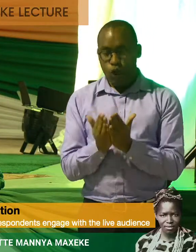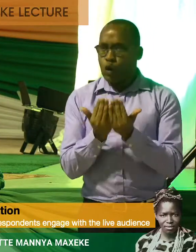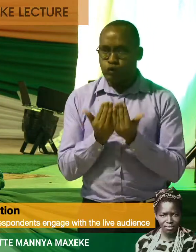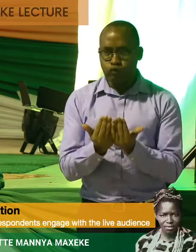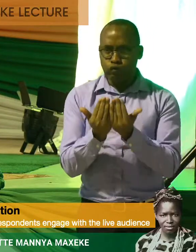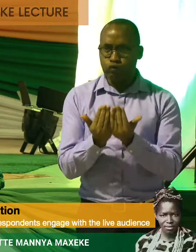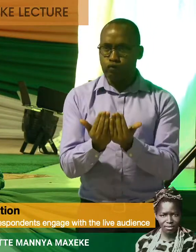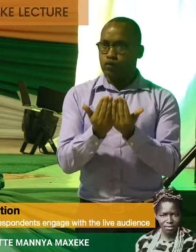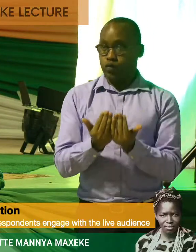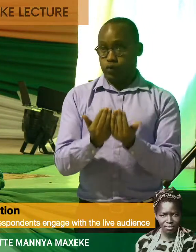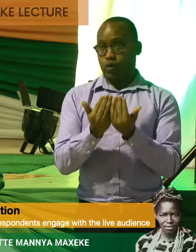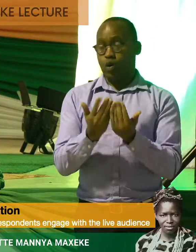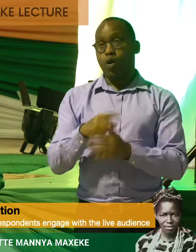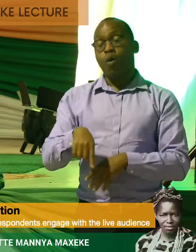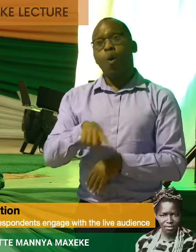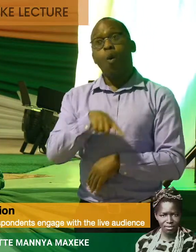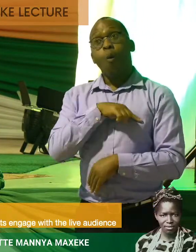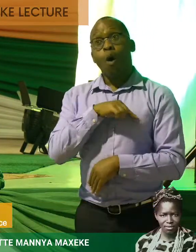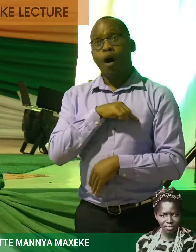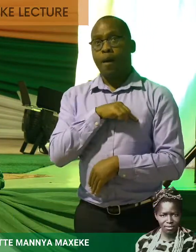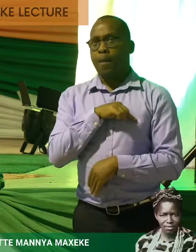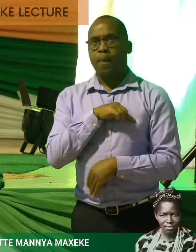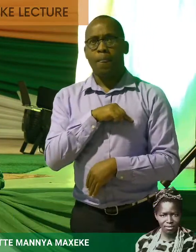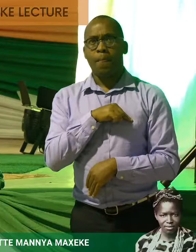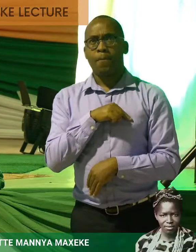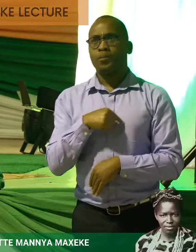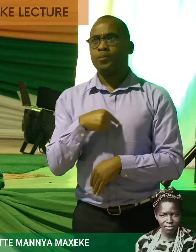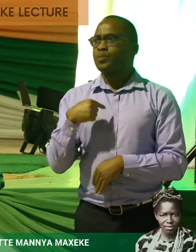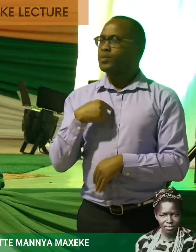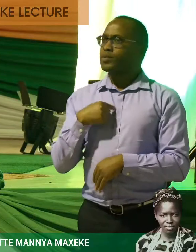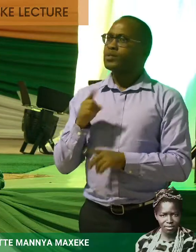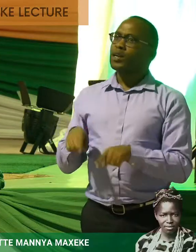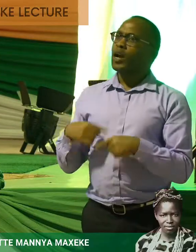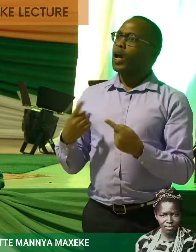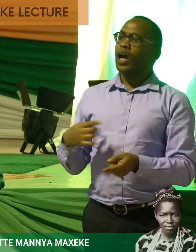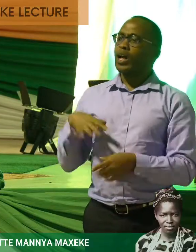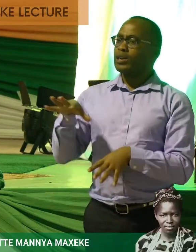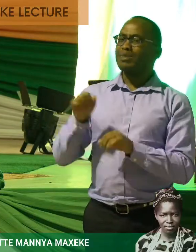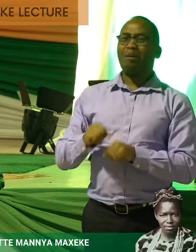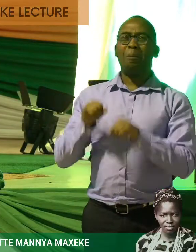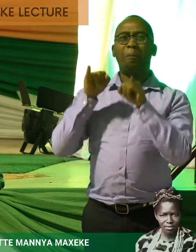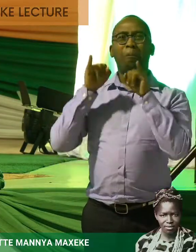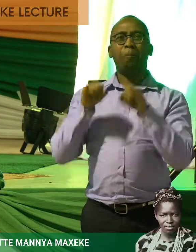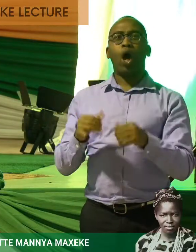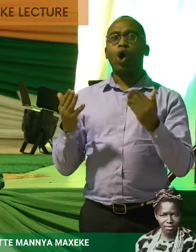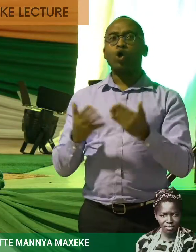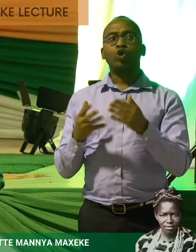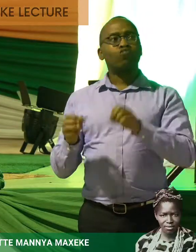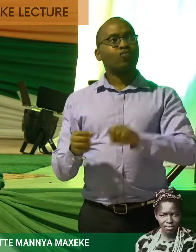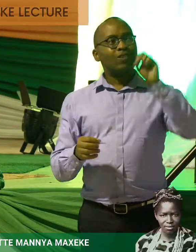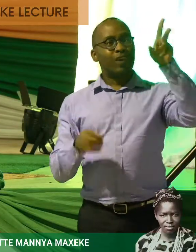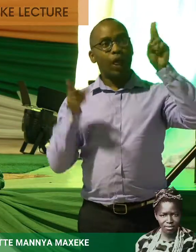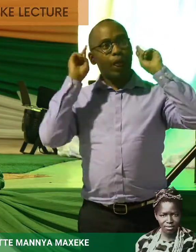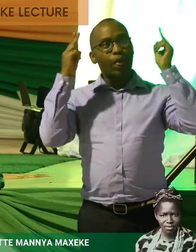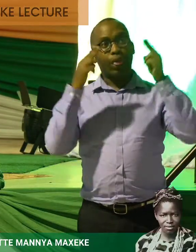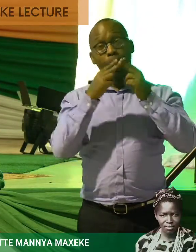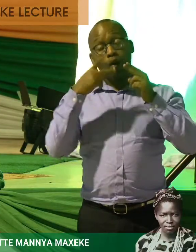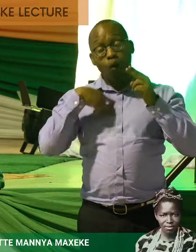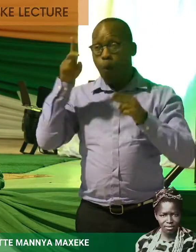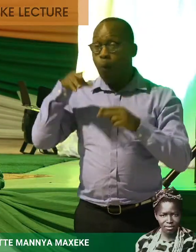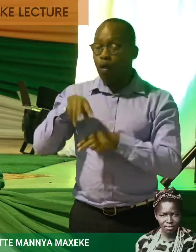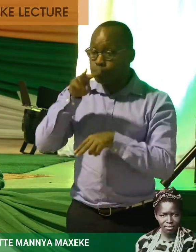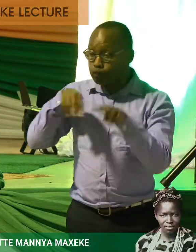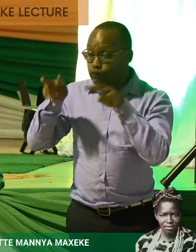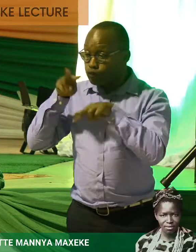kuba kaloku asizokwazi ukukuthatha upase kakubi sithi hamba ubheke eyunivesithi sizawukhangela